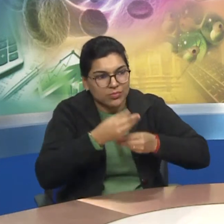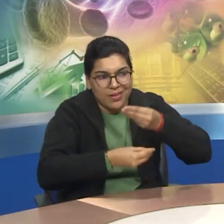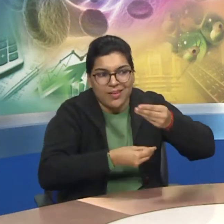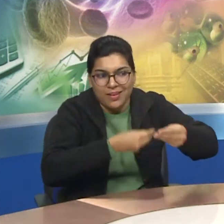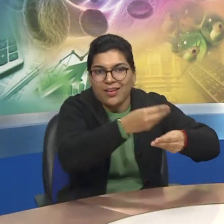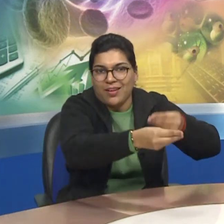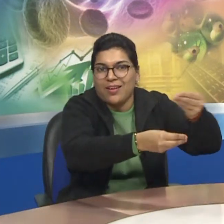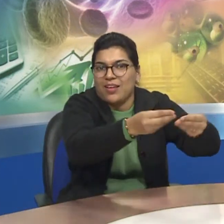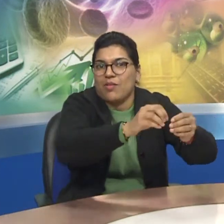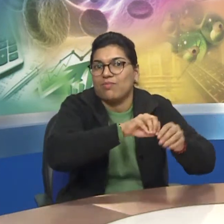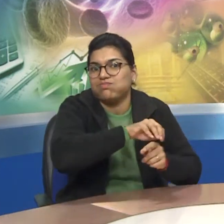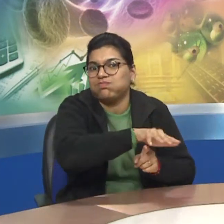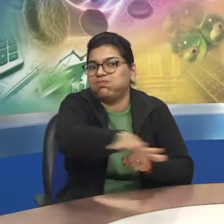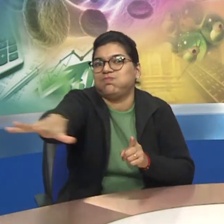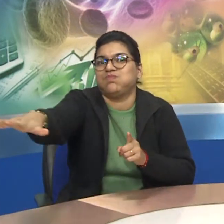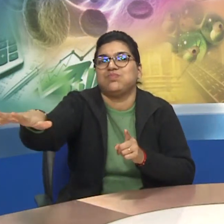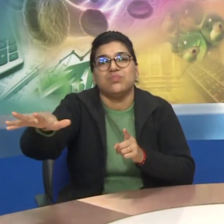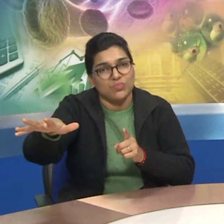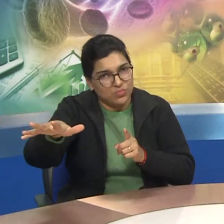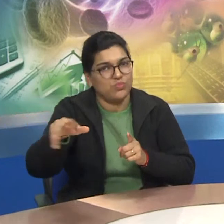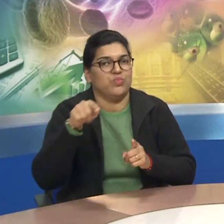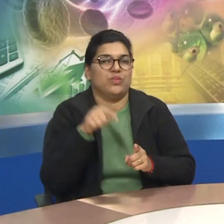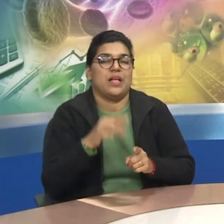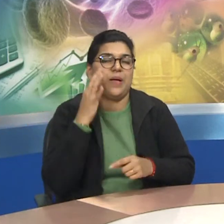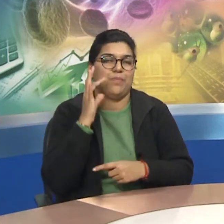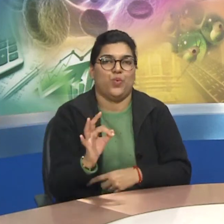from any damage to happen.